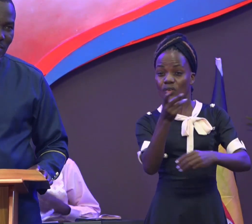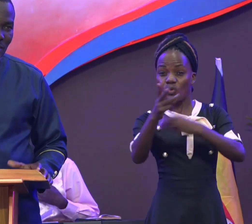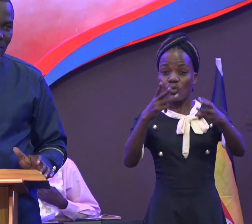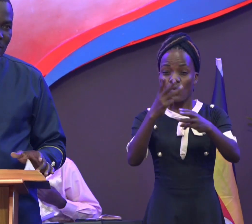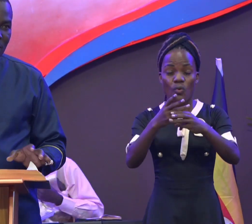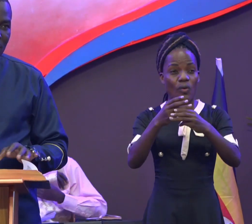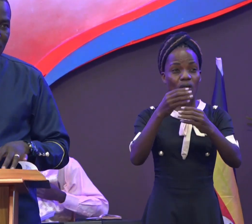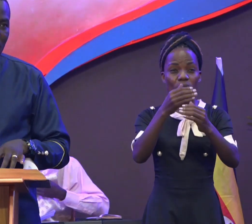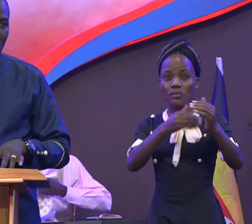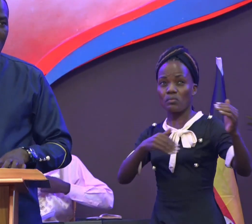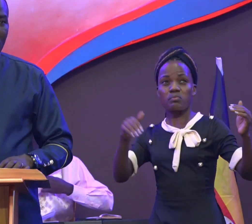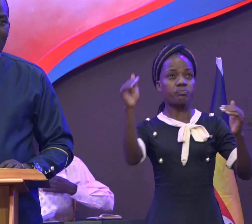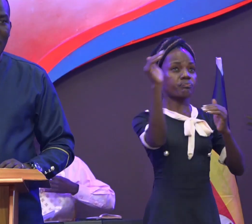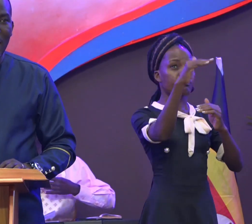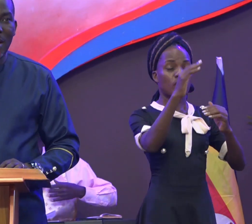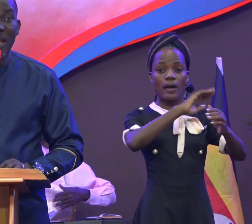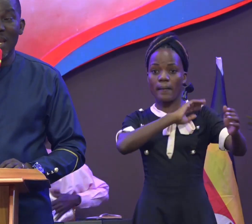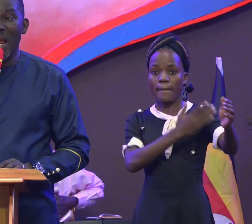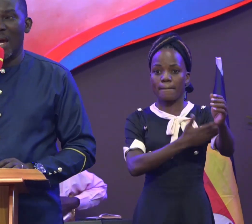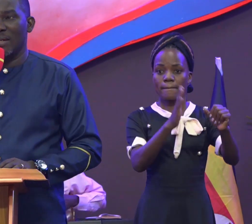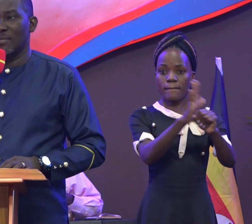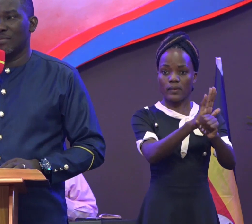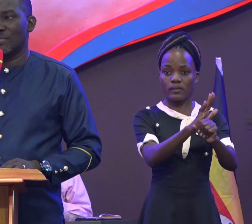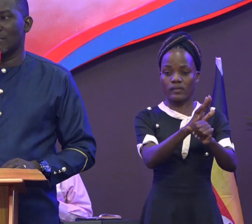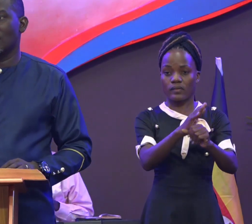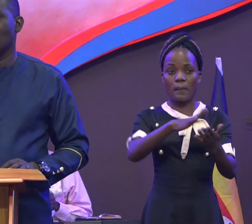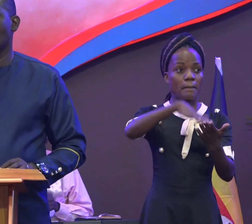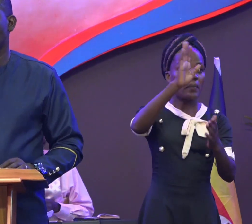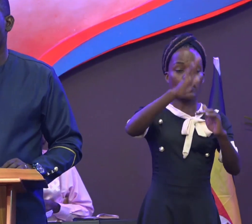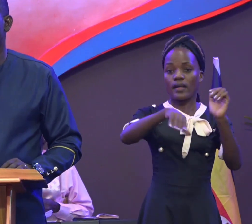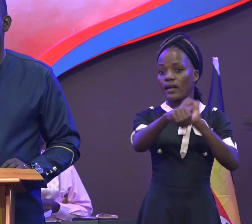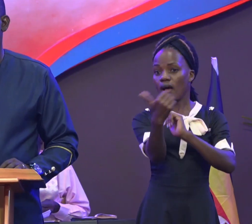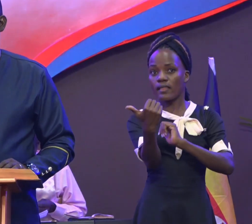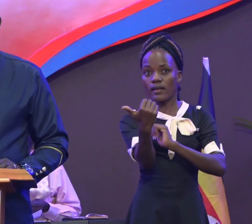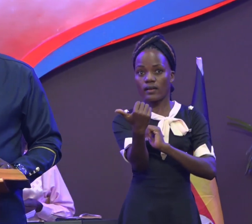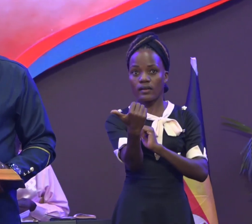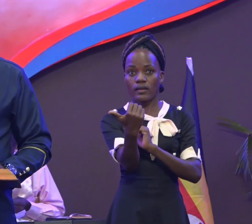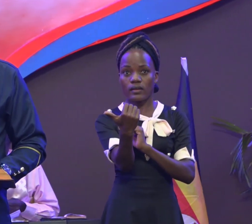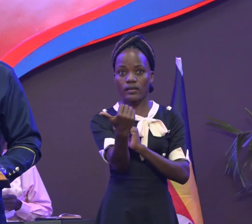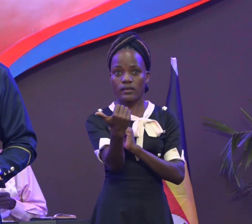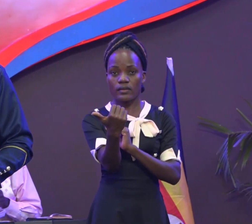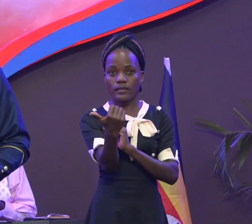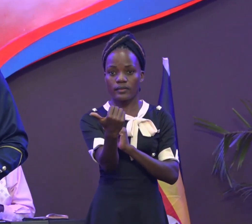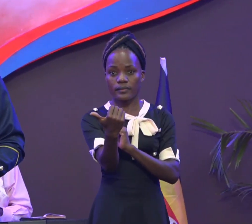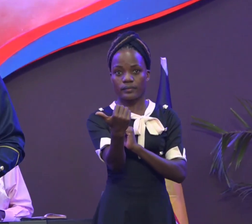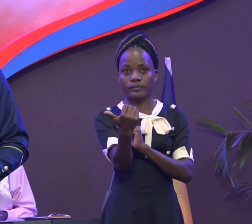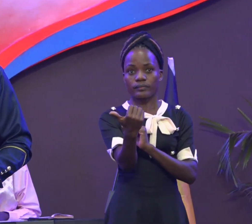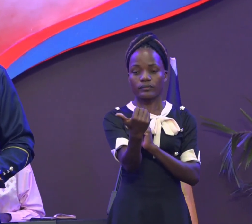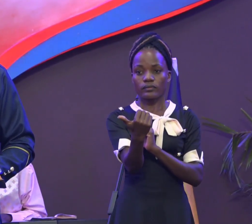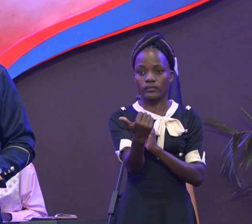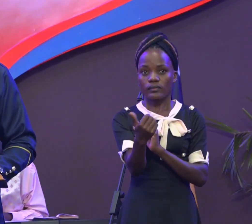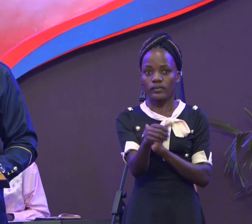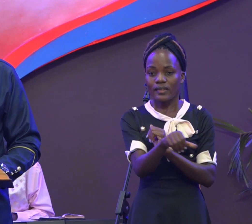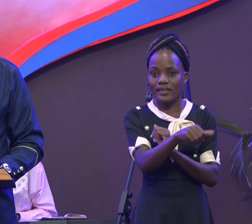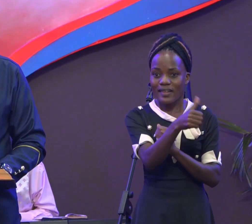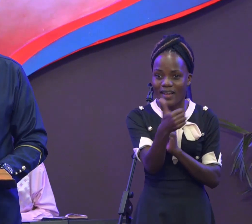one is very powerful. Okusinga endala. More than the other. Emu kuzo ya dala